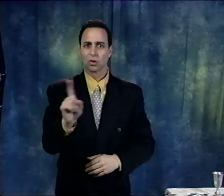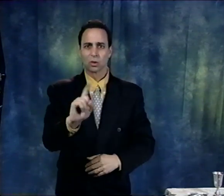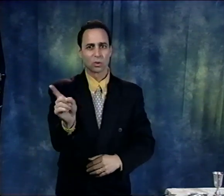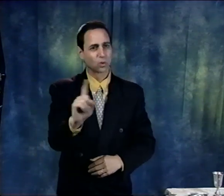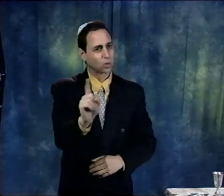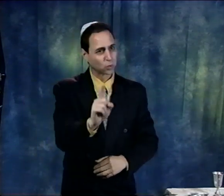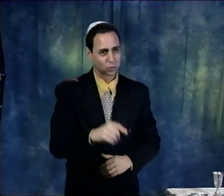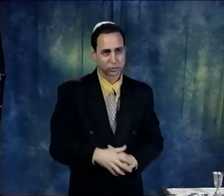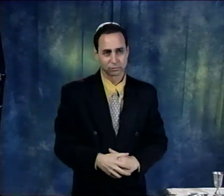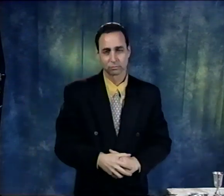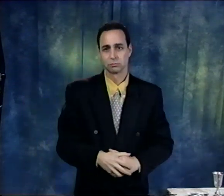go.